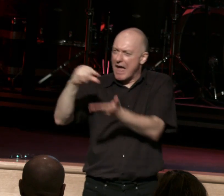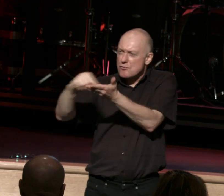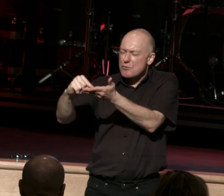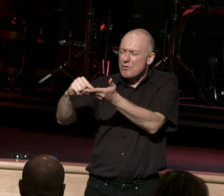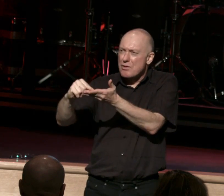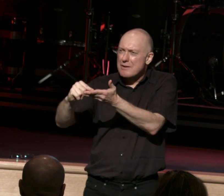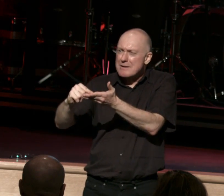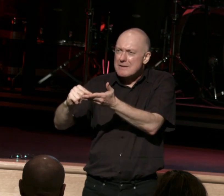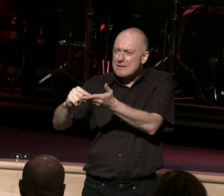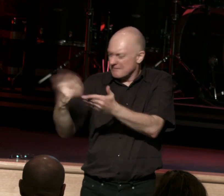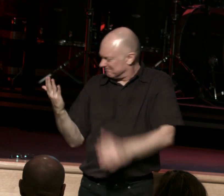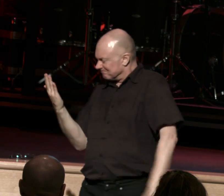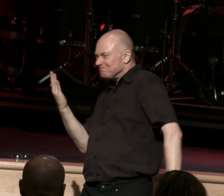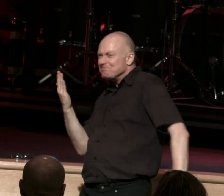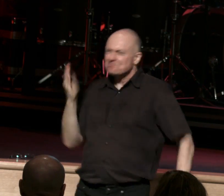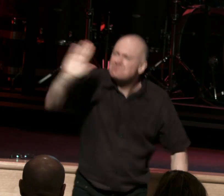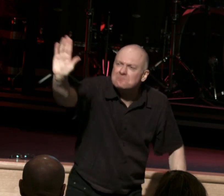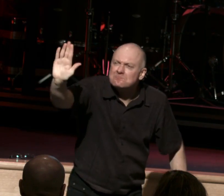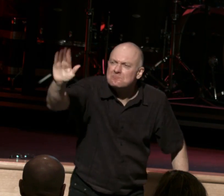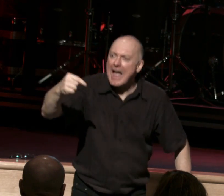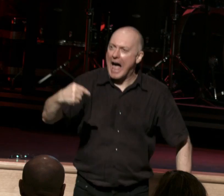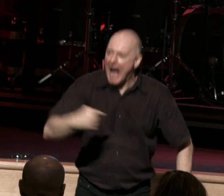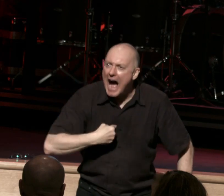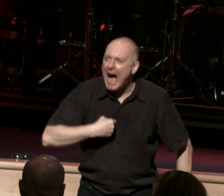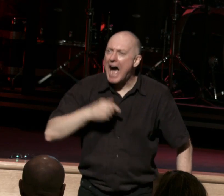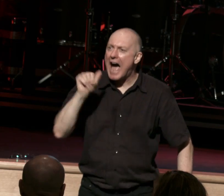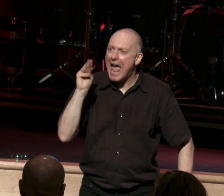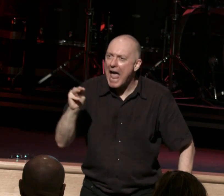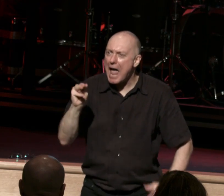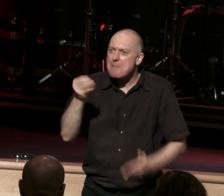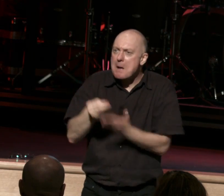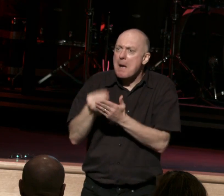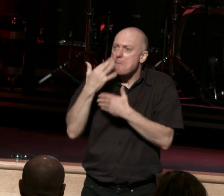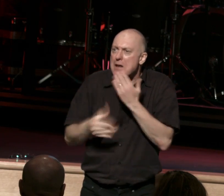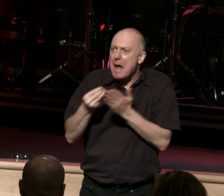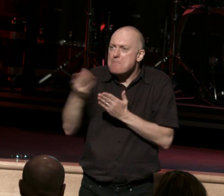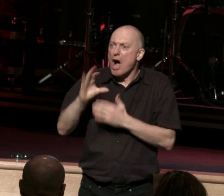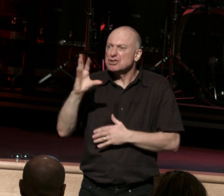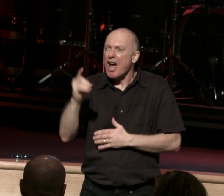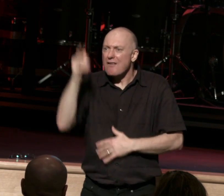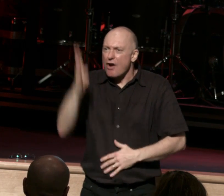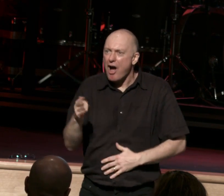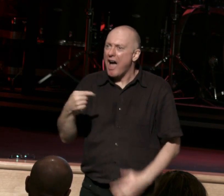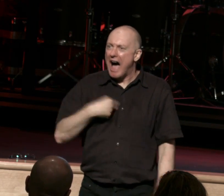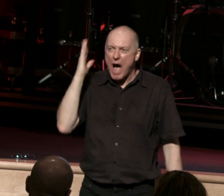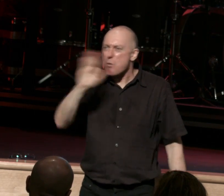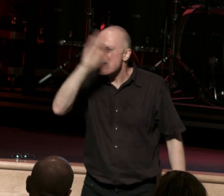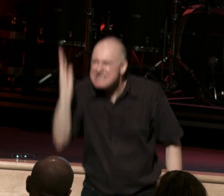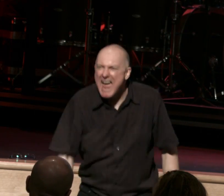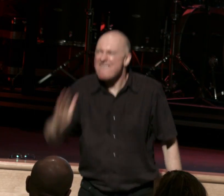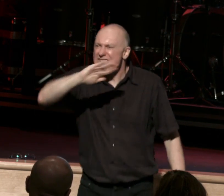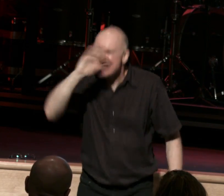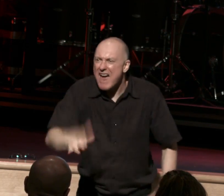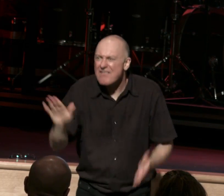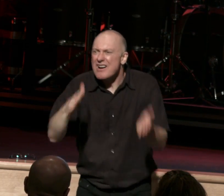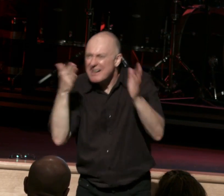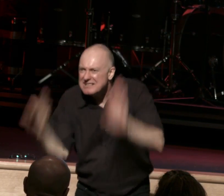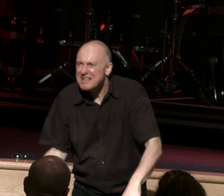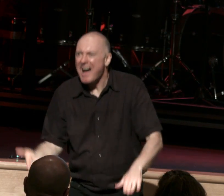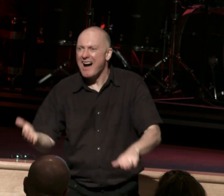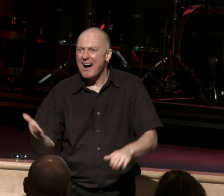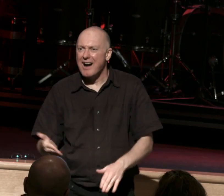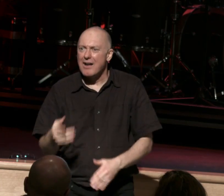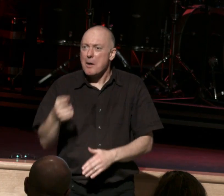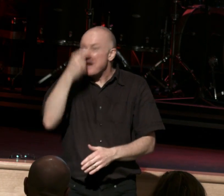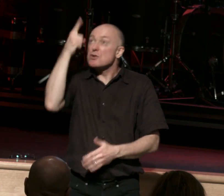you hold that truth right up against evil, right up against darkness and say, I am a blood-bought child of God and I will never, ever,